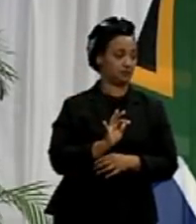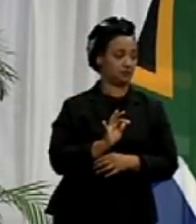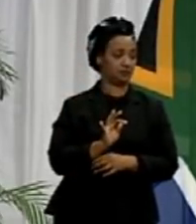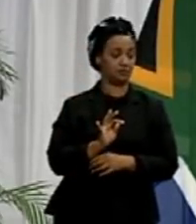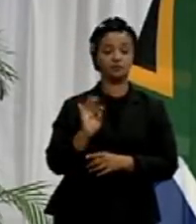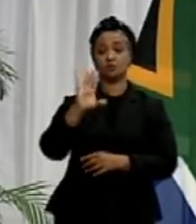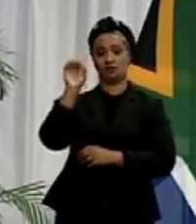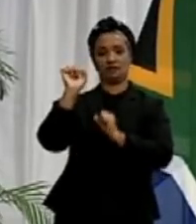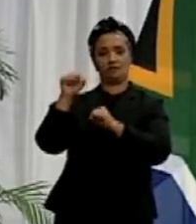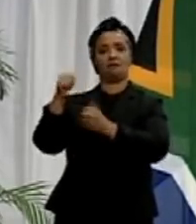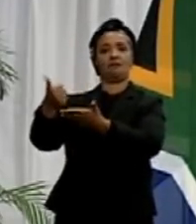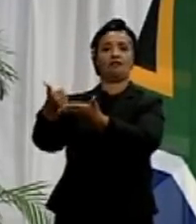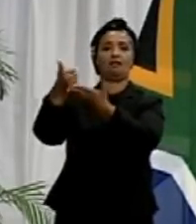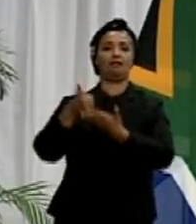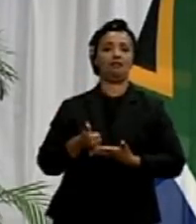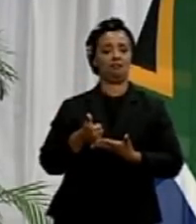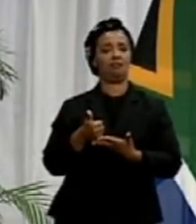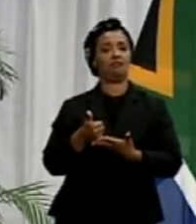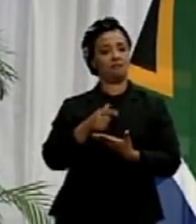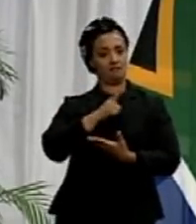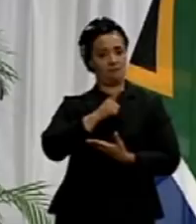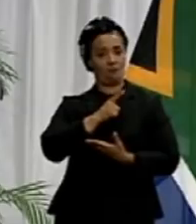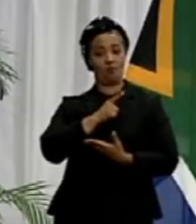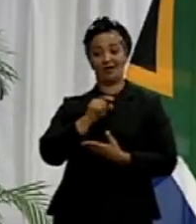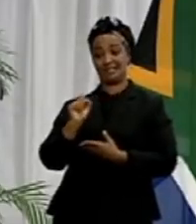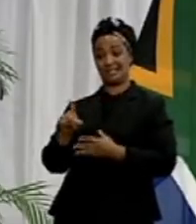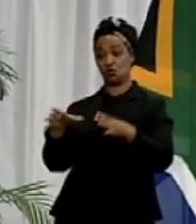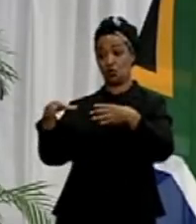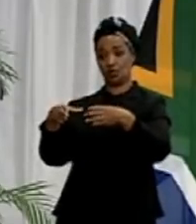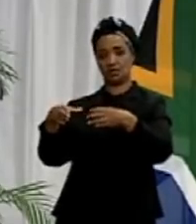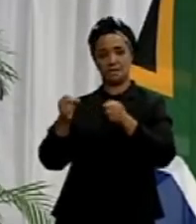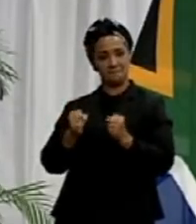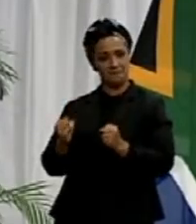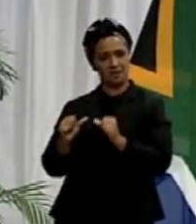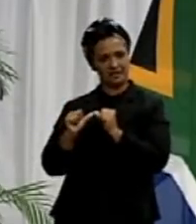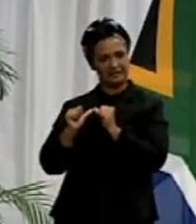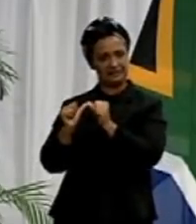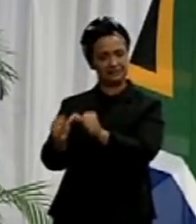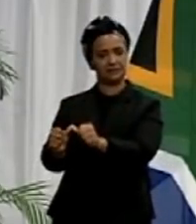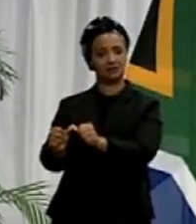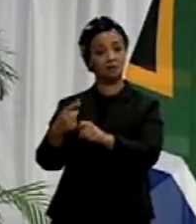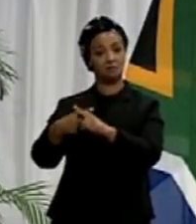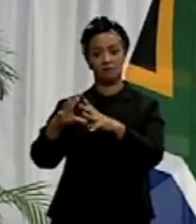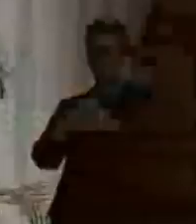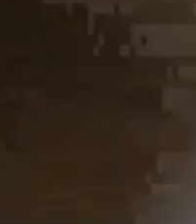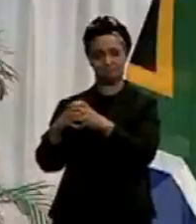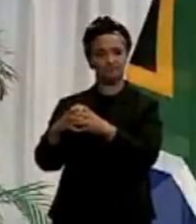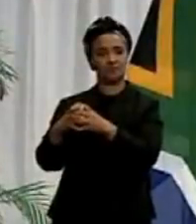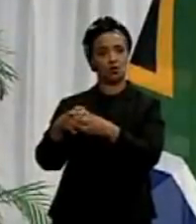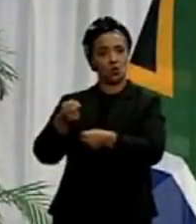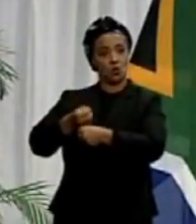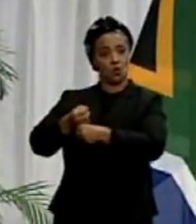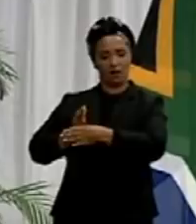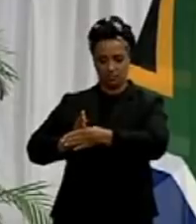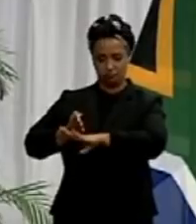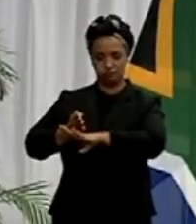could contribute towards ensuring that NAFCO attains the unity and effectiveness